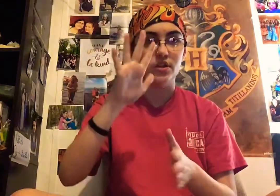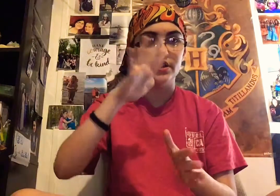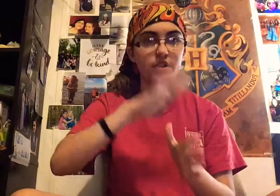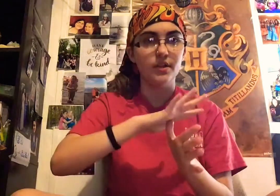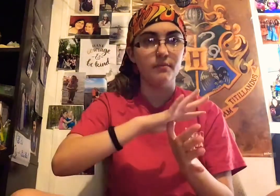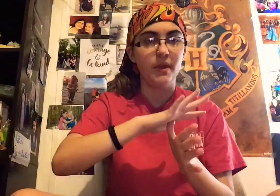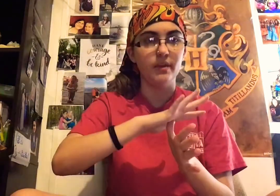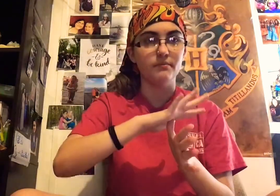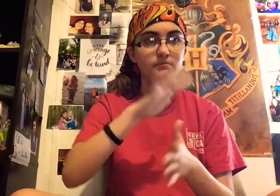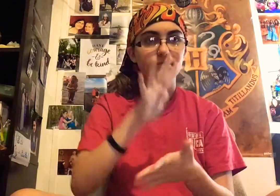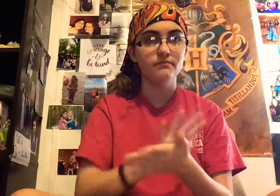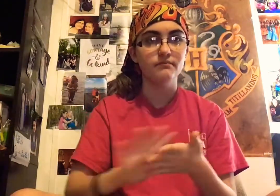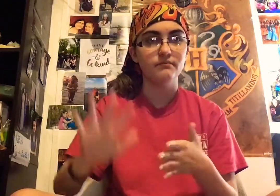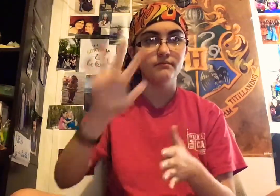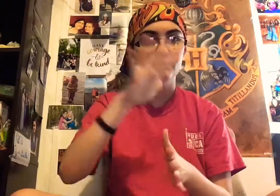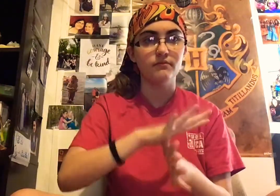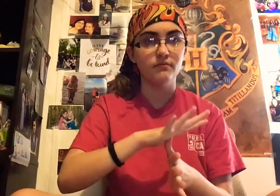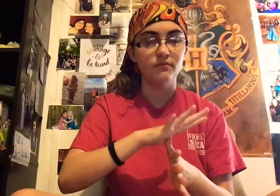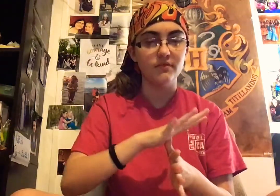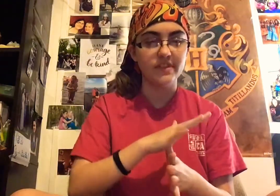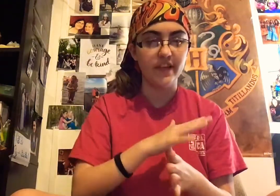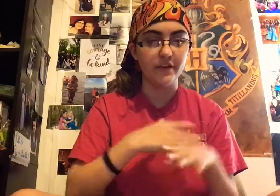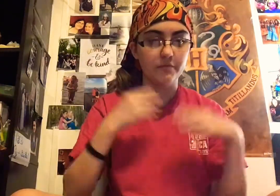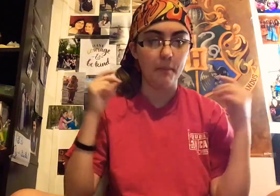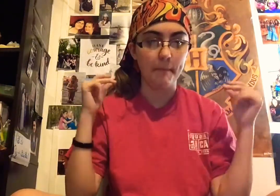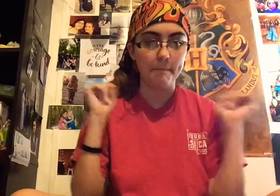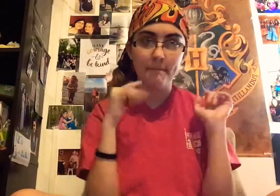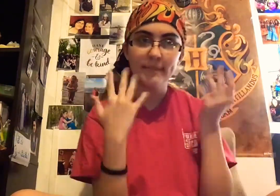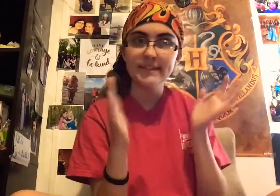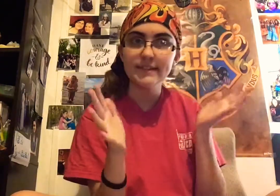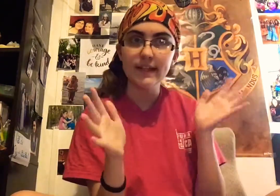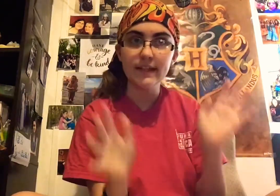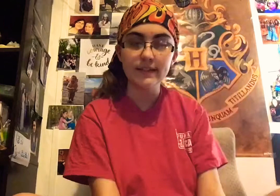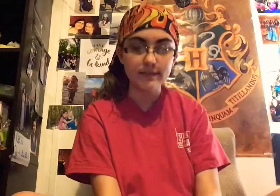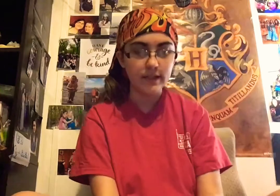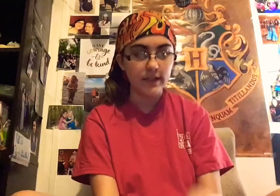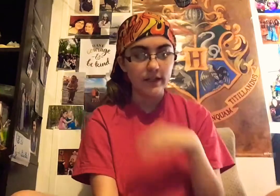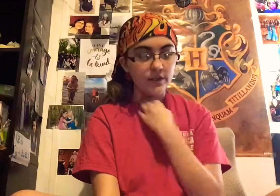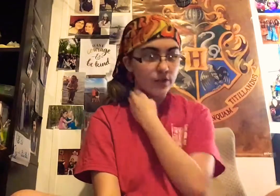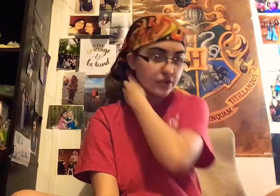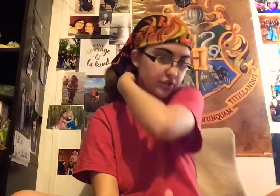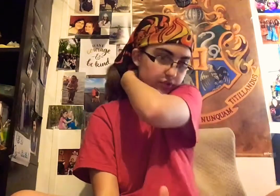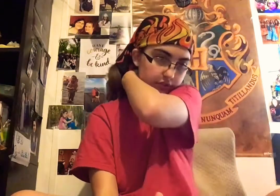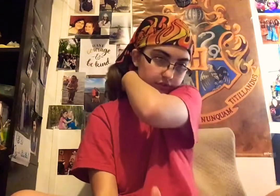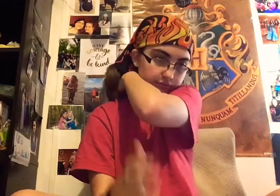college, bam, senior. Ta-da! Those are your little,